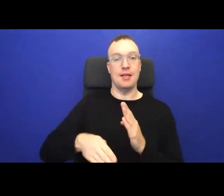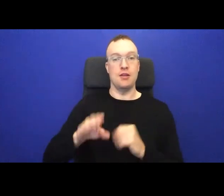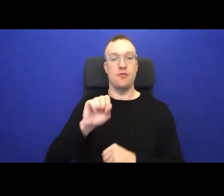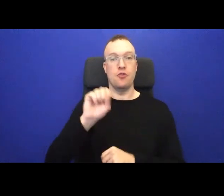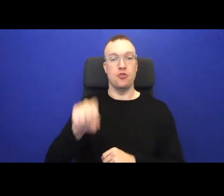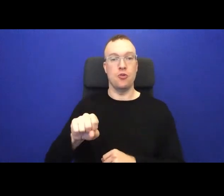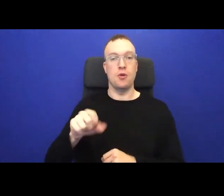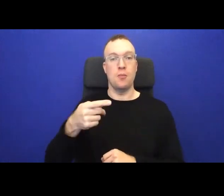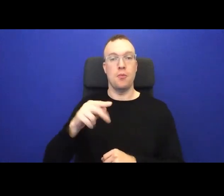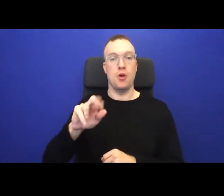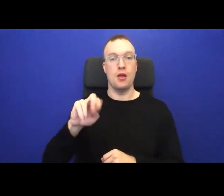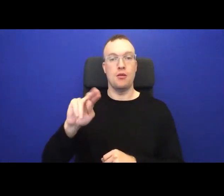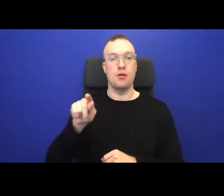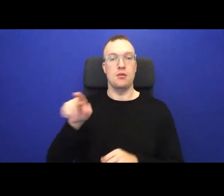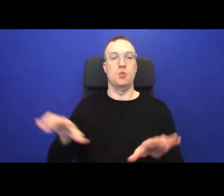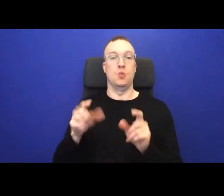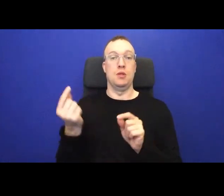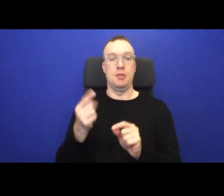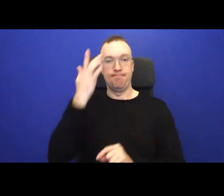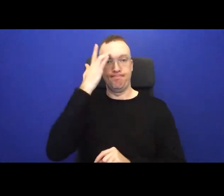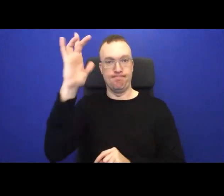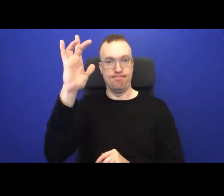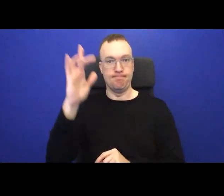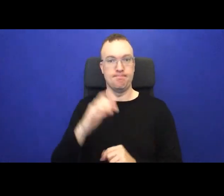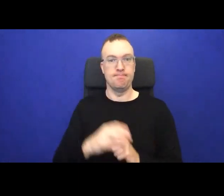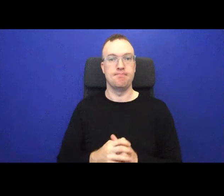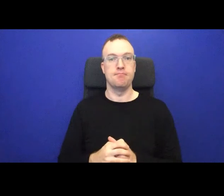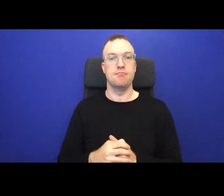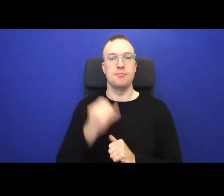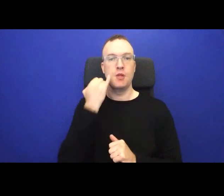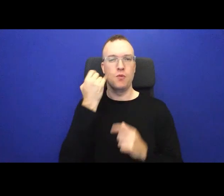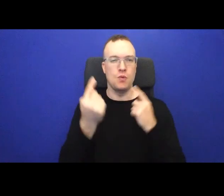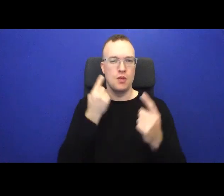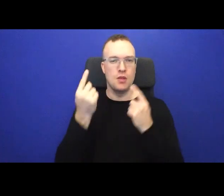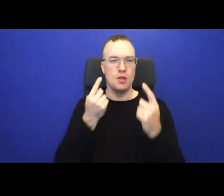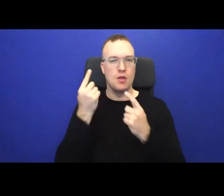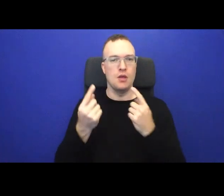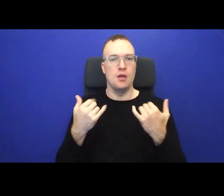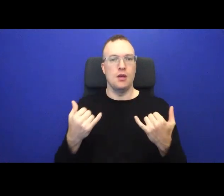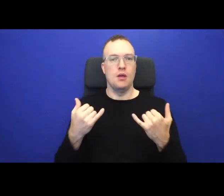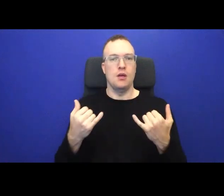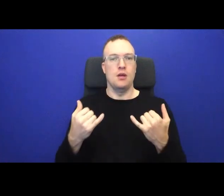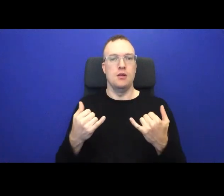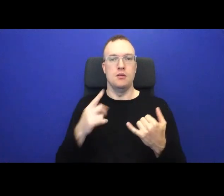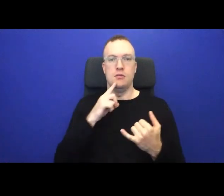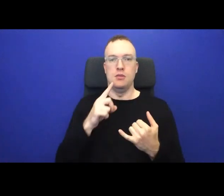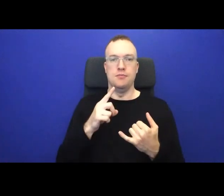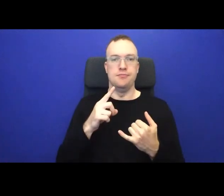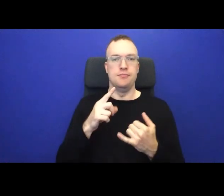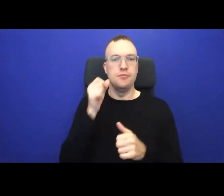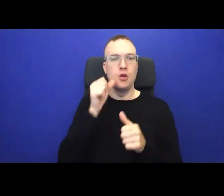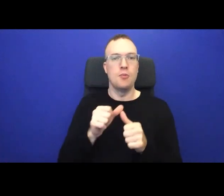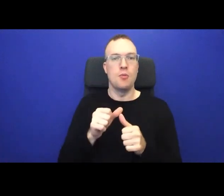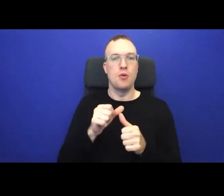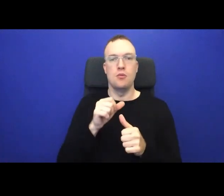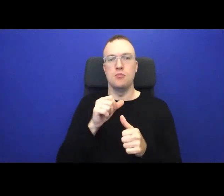prank, Hawking did something really brilliant. So if you think that this is at the height of the Cold War, when he's here